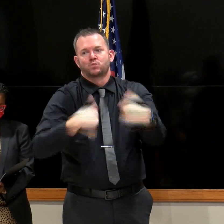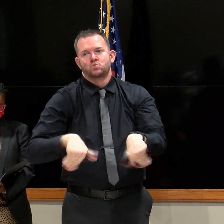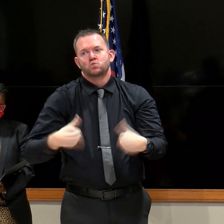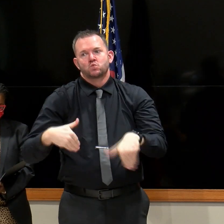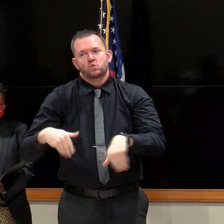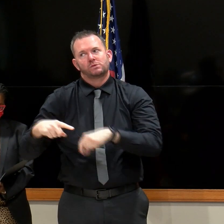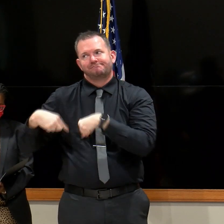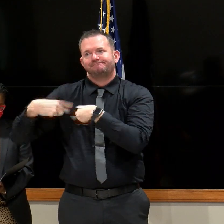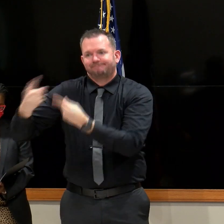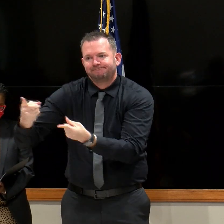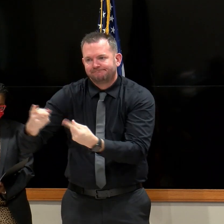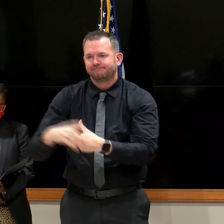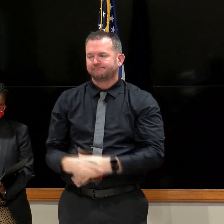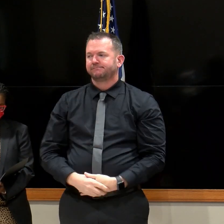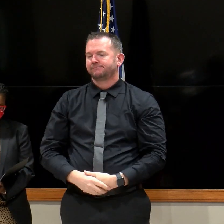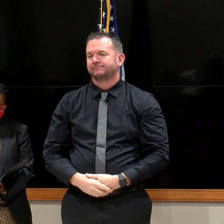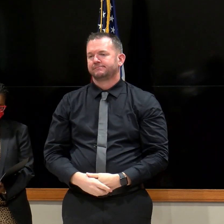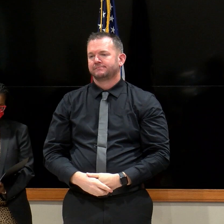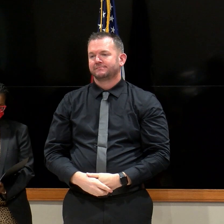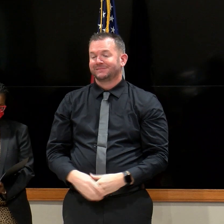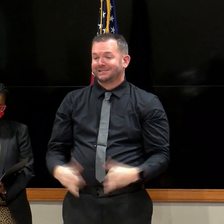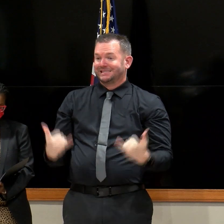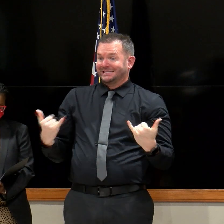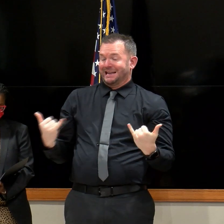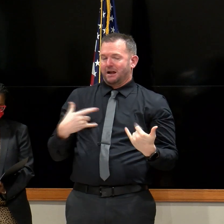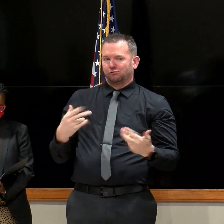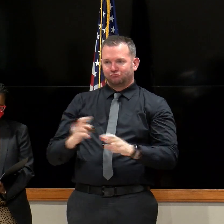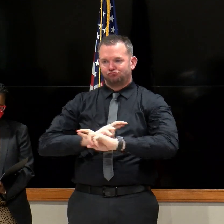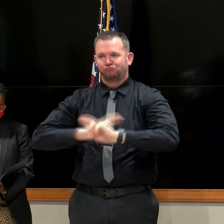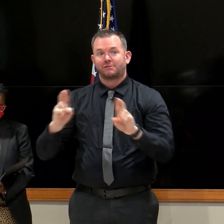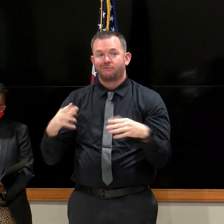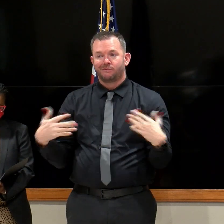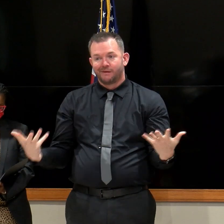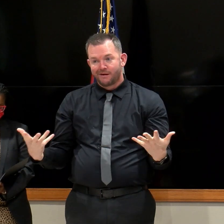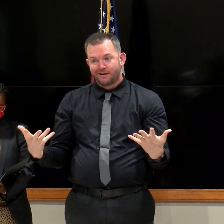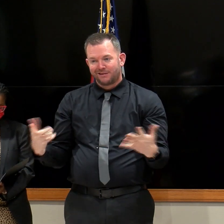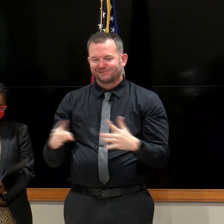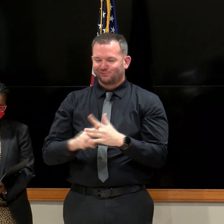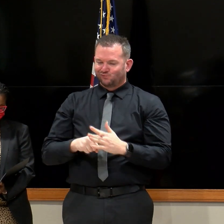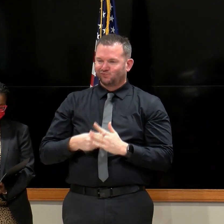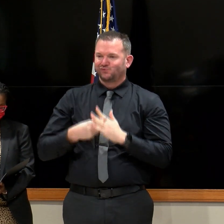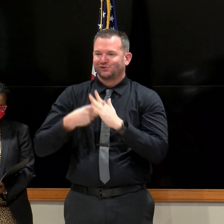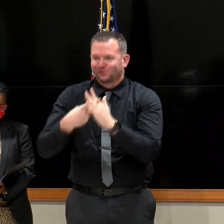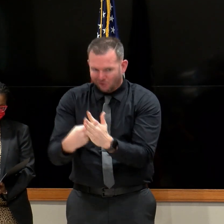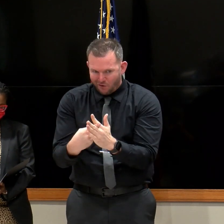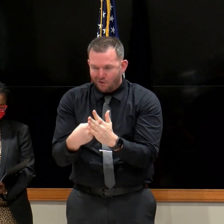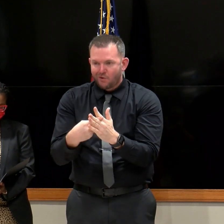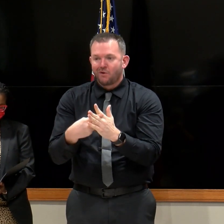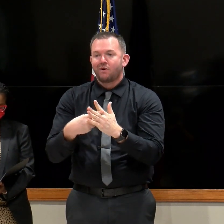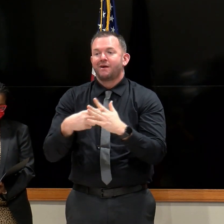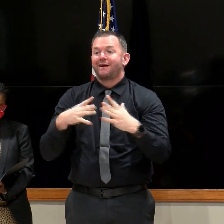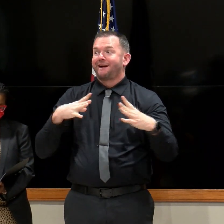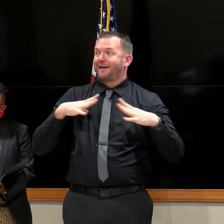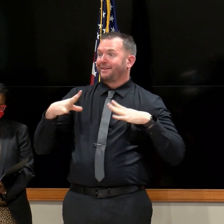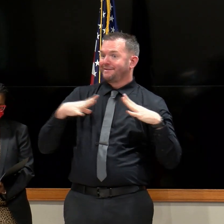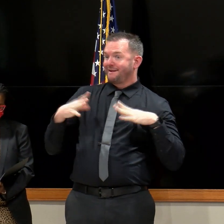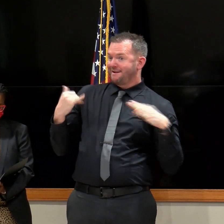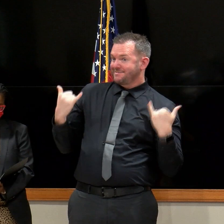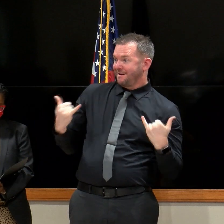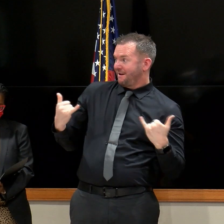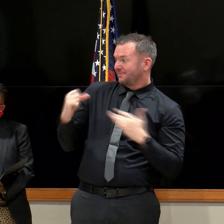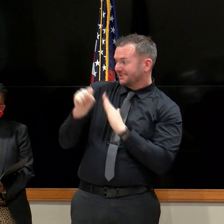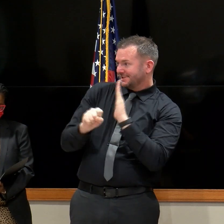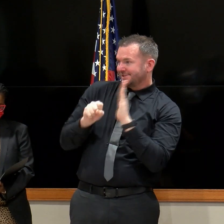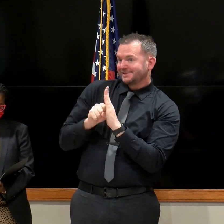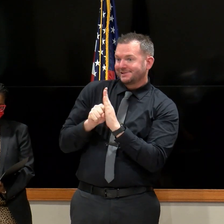ago. And now we're getting ready to head right into the heart of our holiday season. And we both